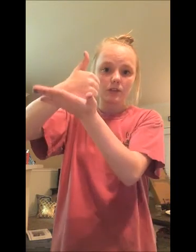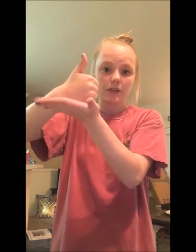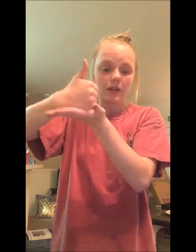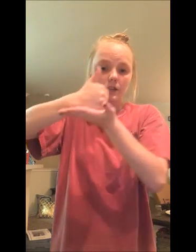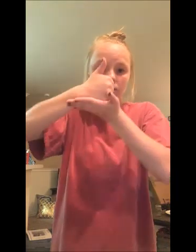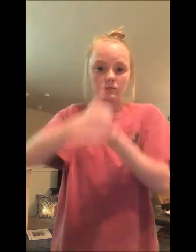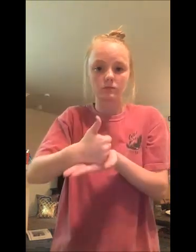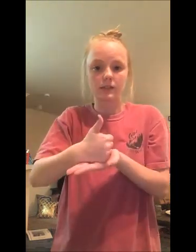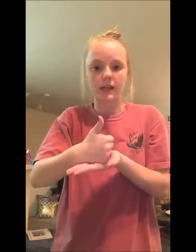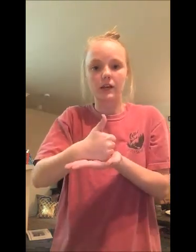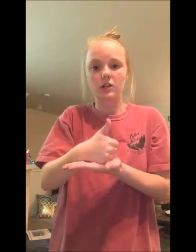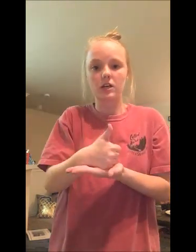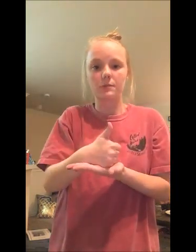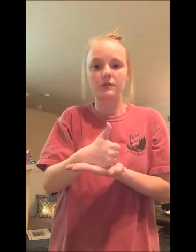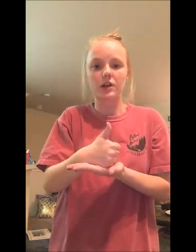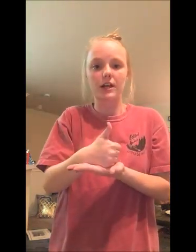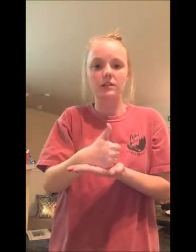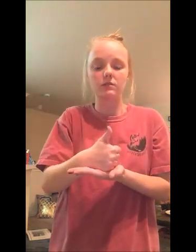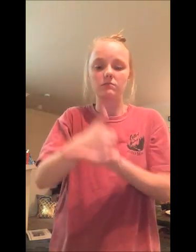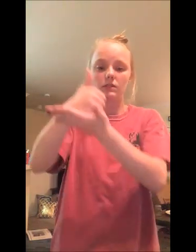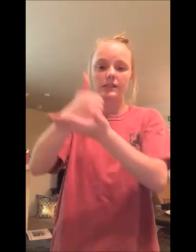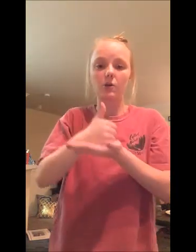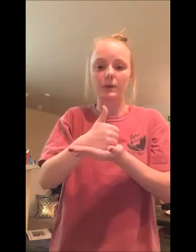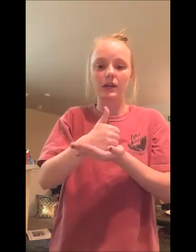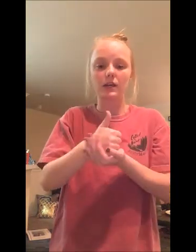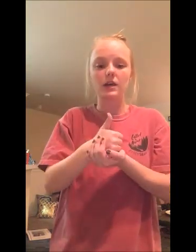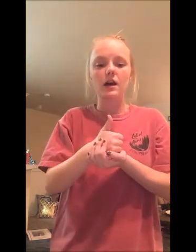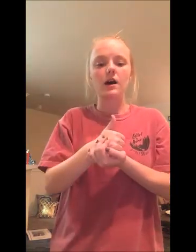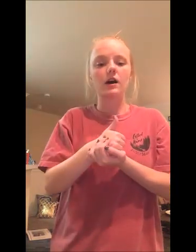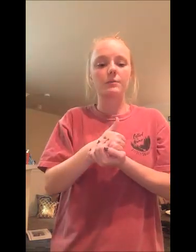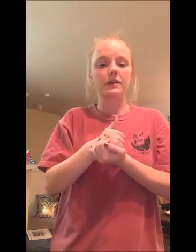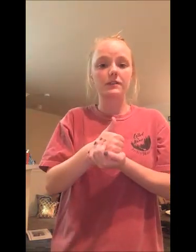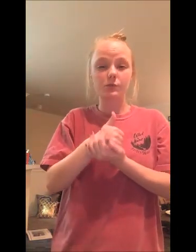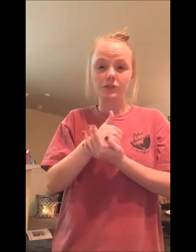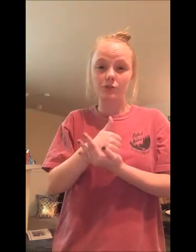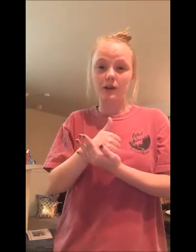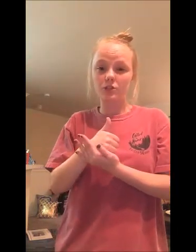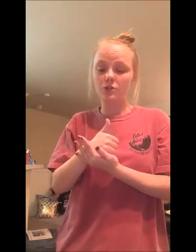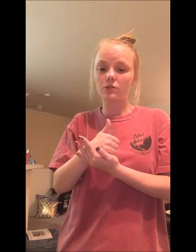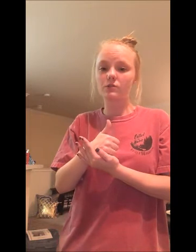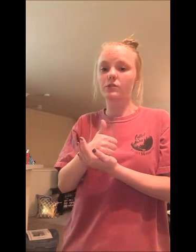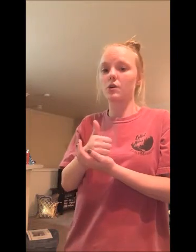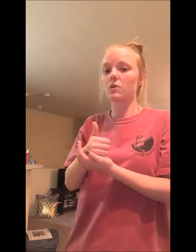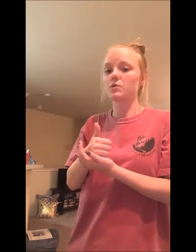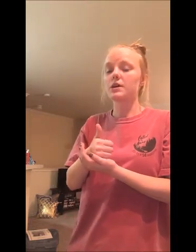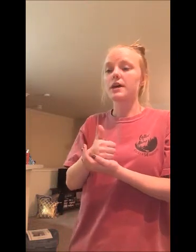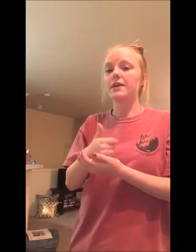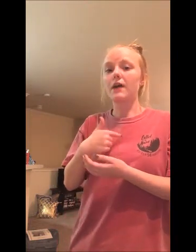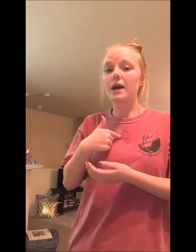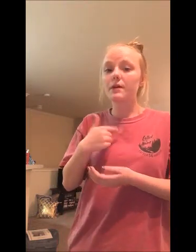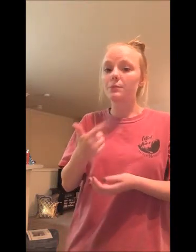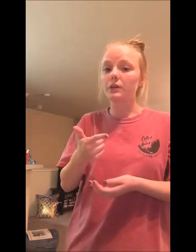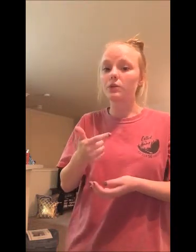and then set it on top of your hand. It's helping. And this one's directional. So if I'm helping